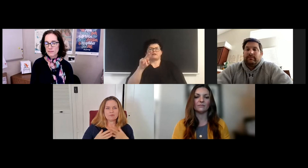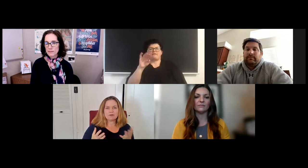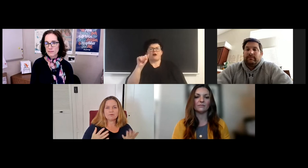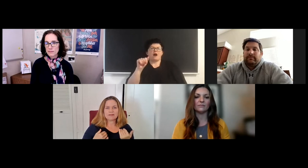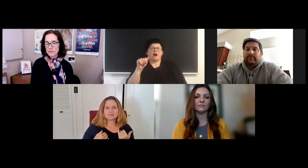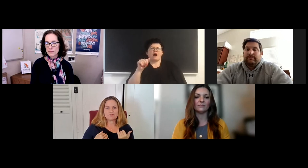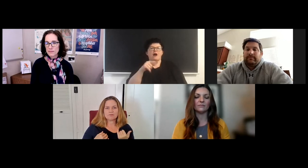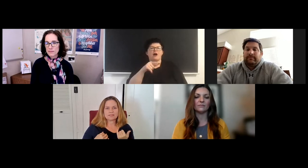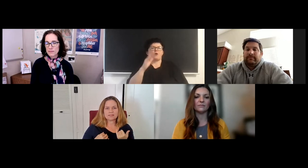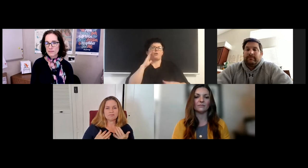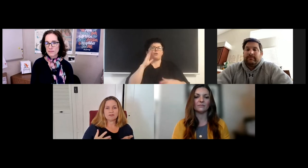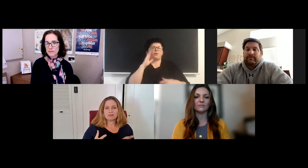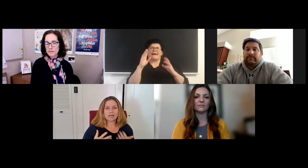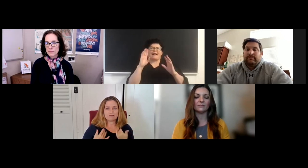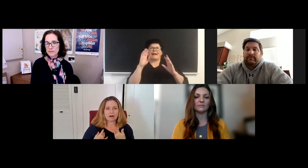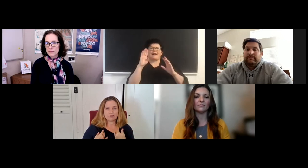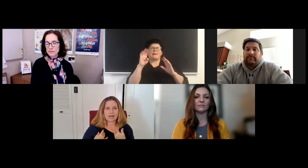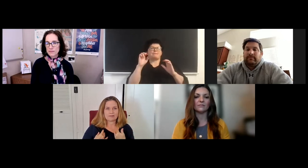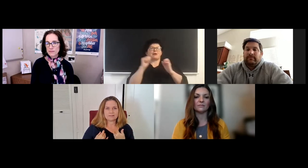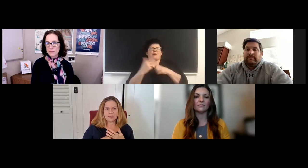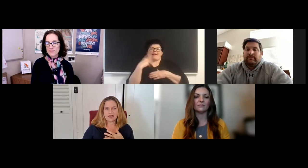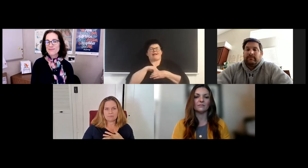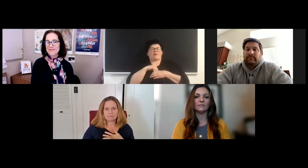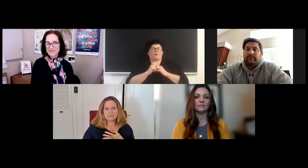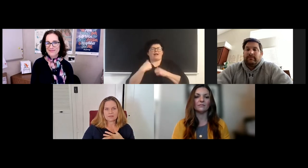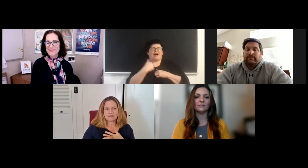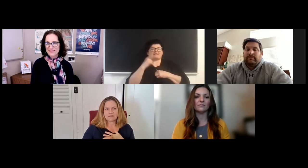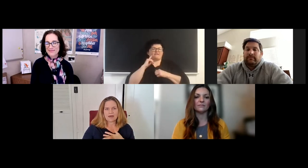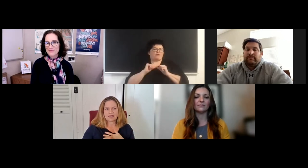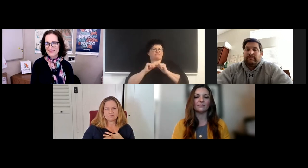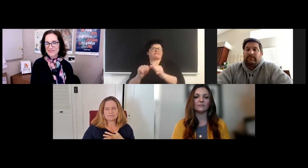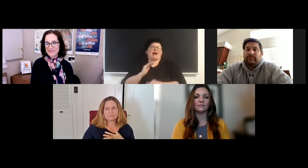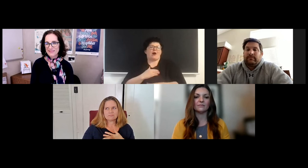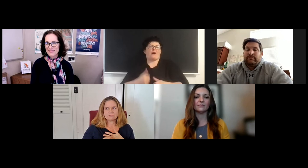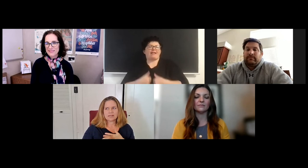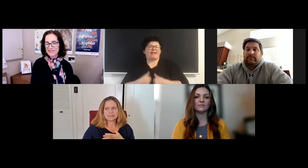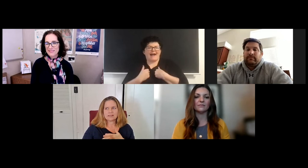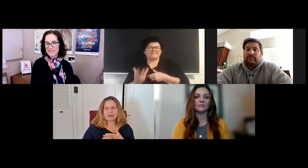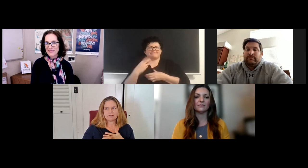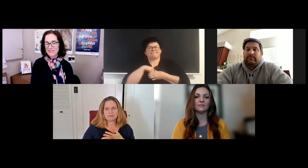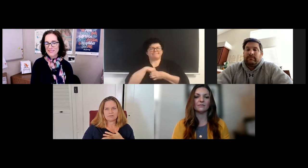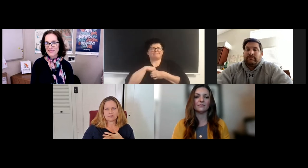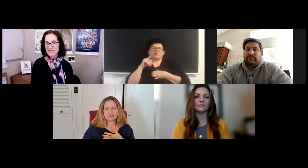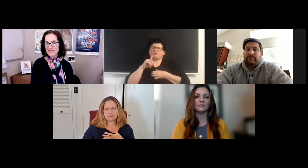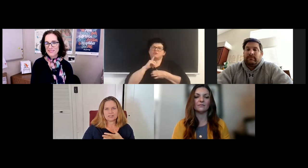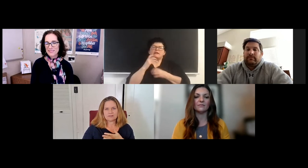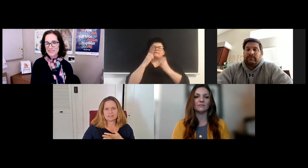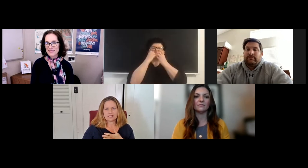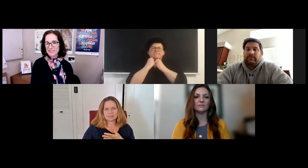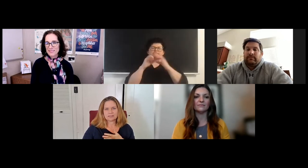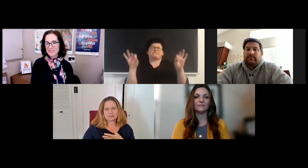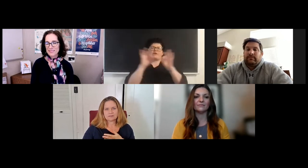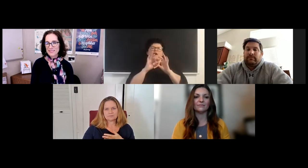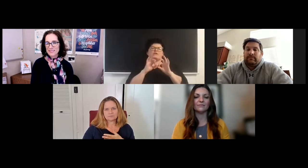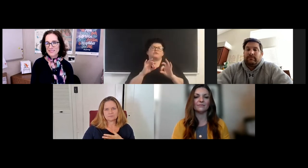capacity will be with us for the rest of her life, our lives, that that's invaluable, that what she gives to